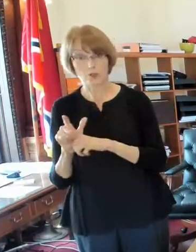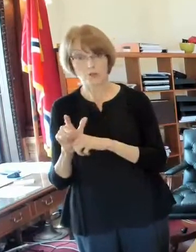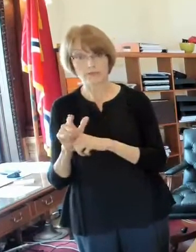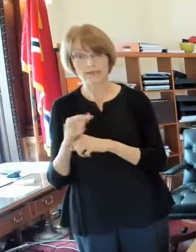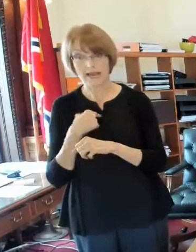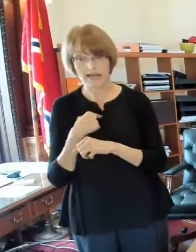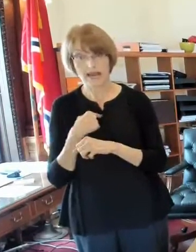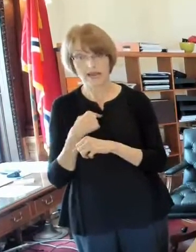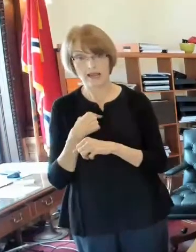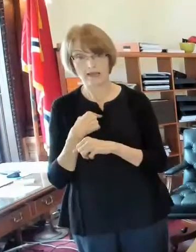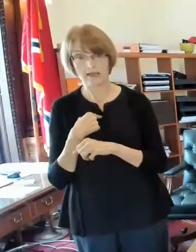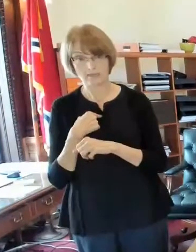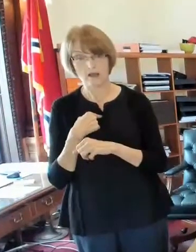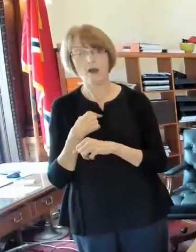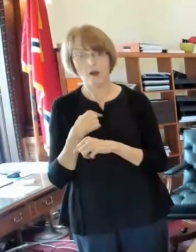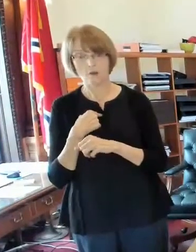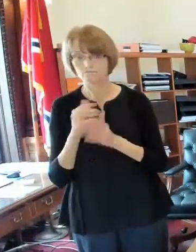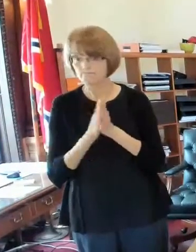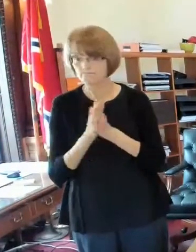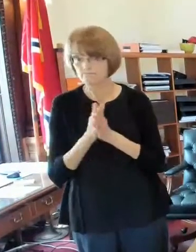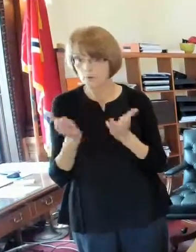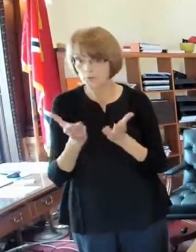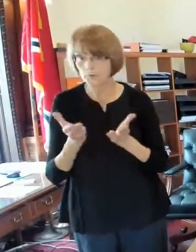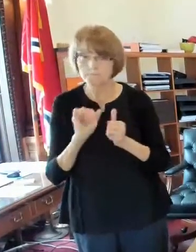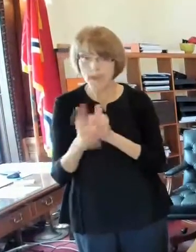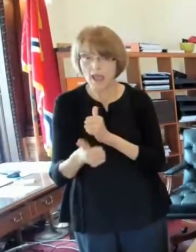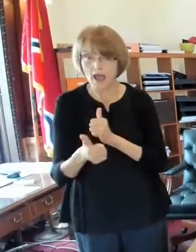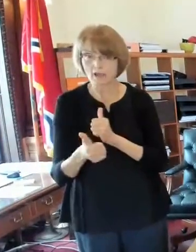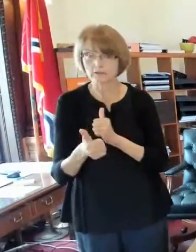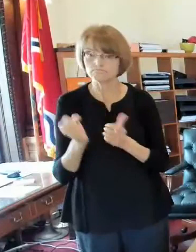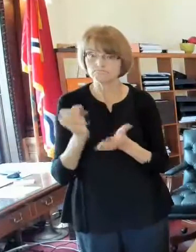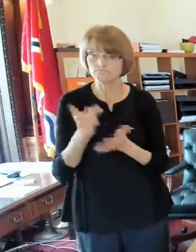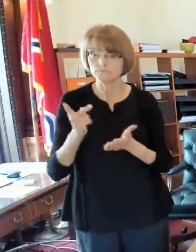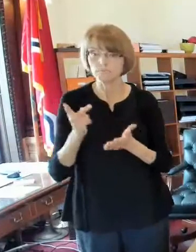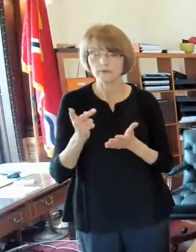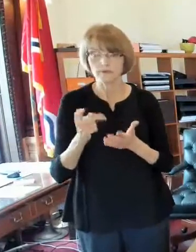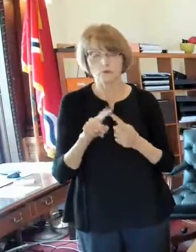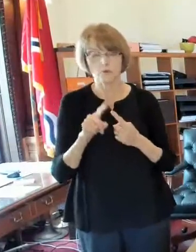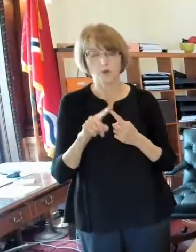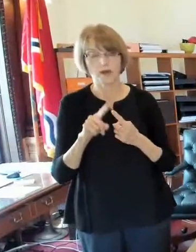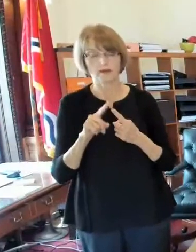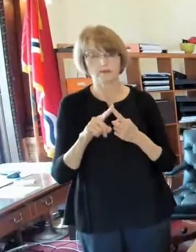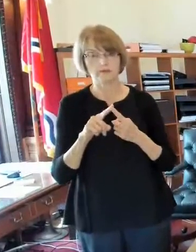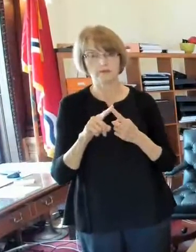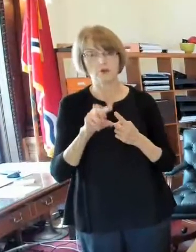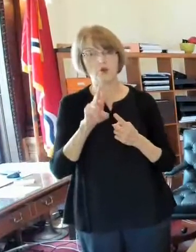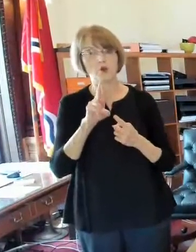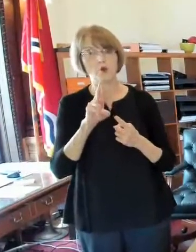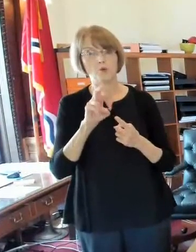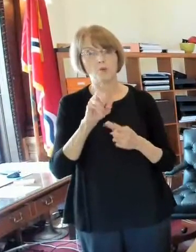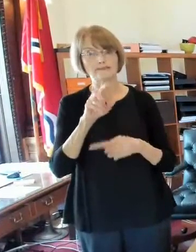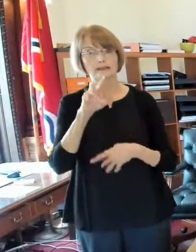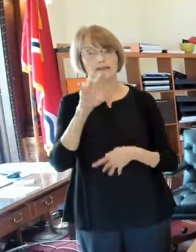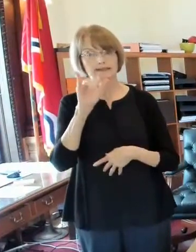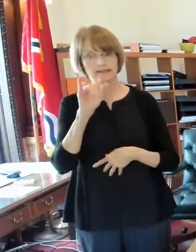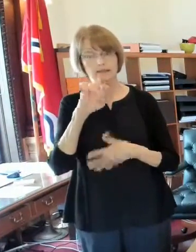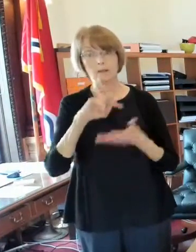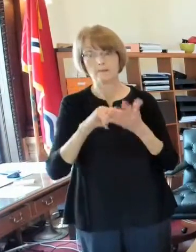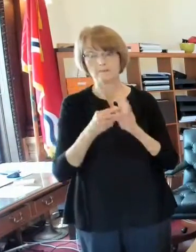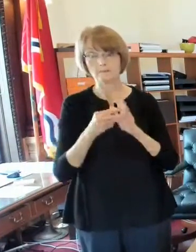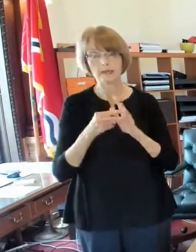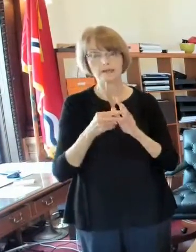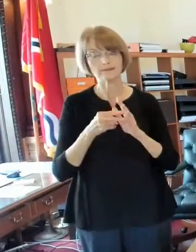am very interested in getting passed. One is the lifting the residency for public